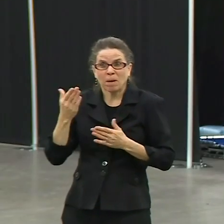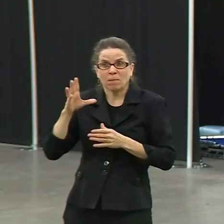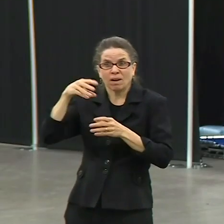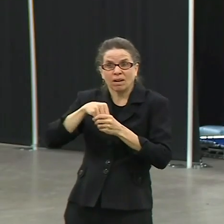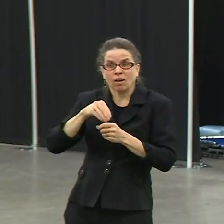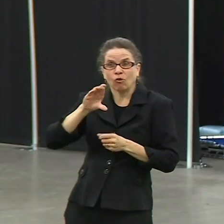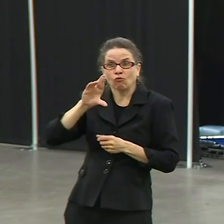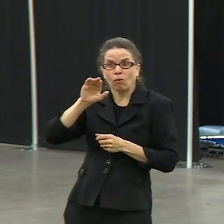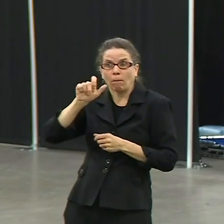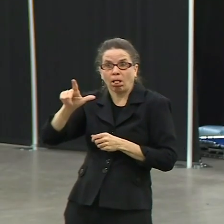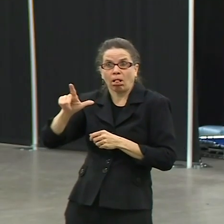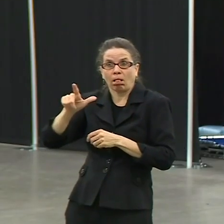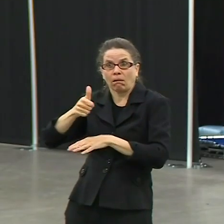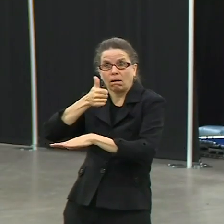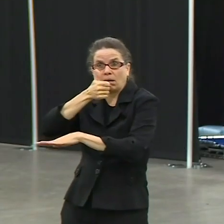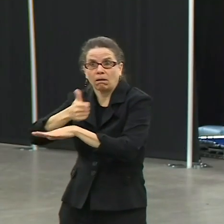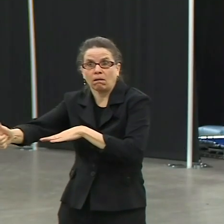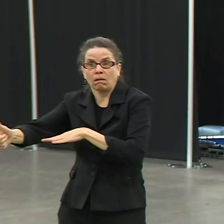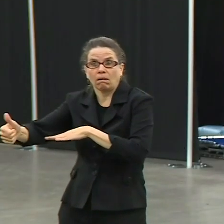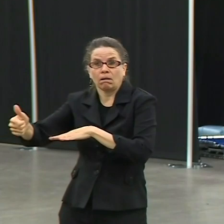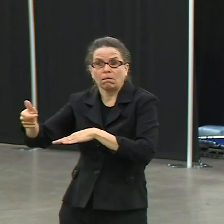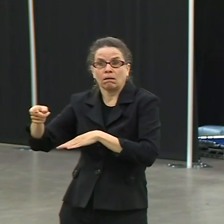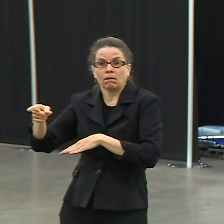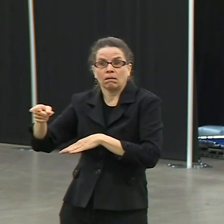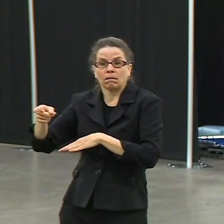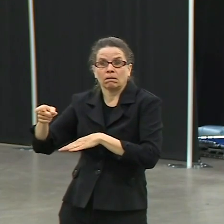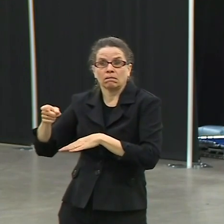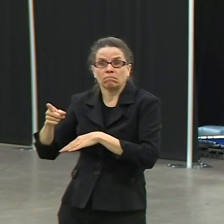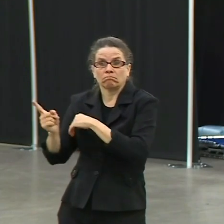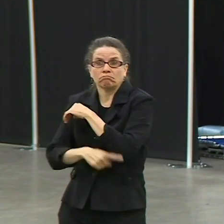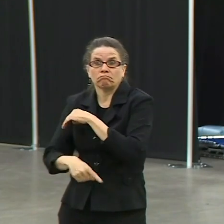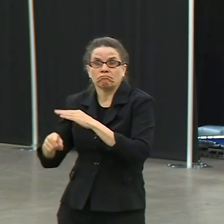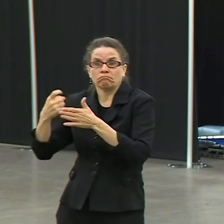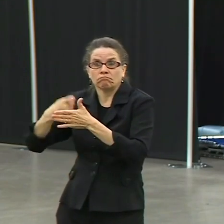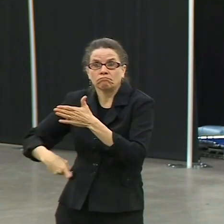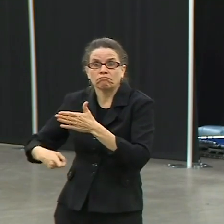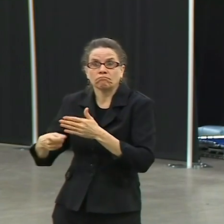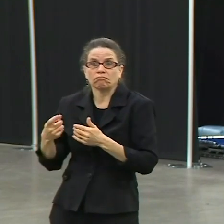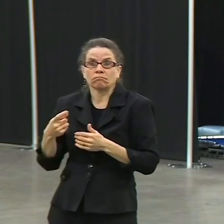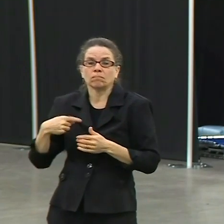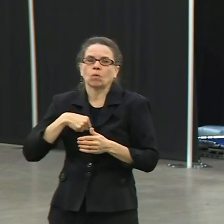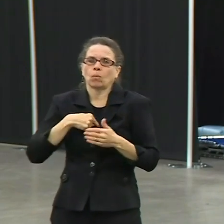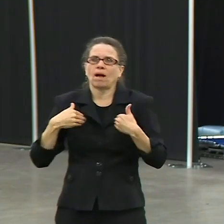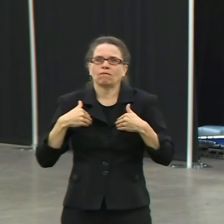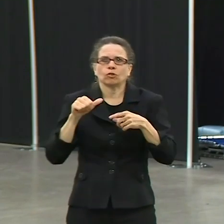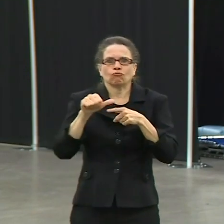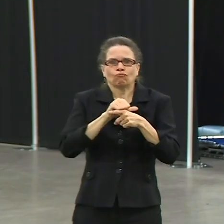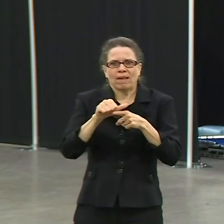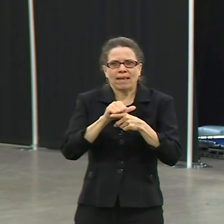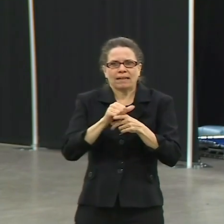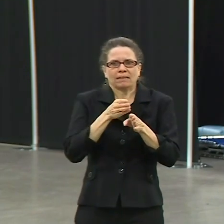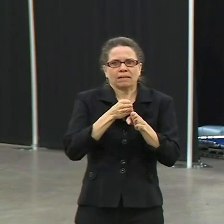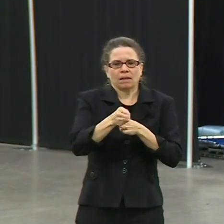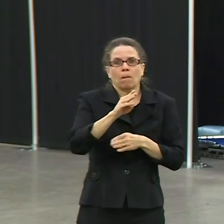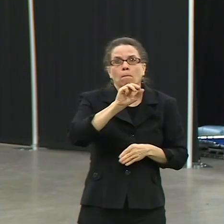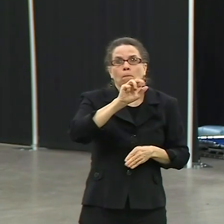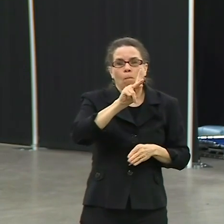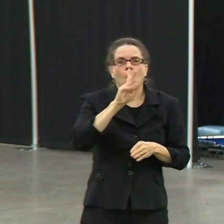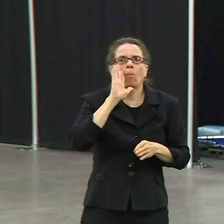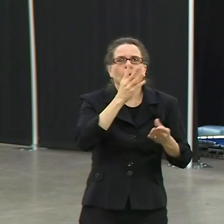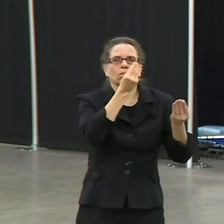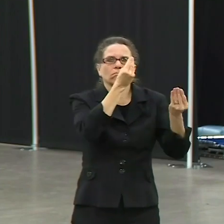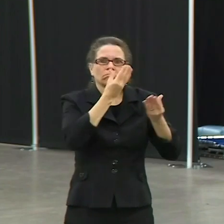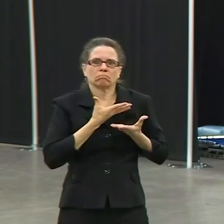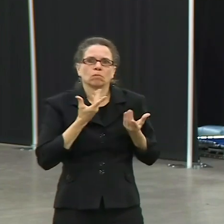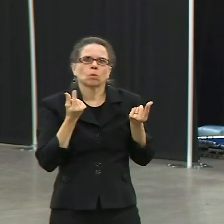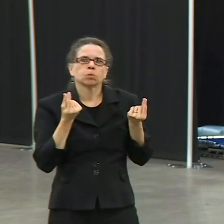this point, other than a thorough investigation by a trained professional who has an outstanding reputation, who I believe will give us what we want, which